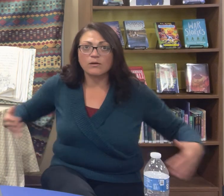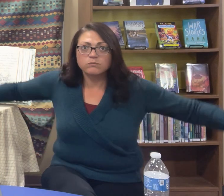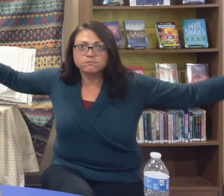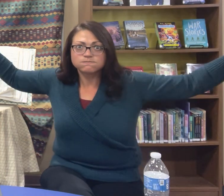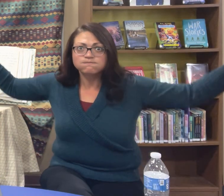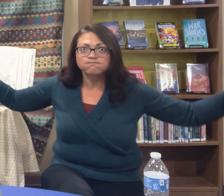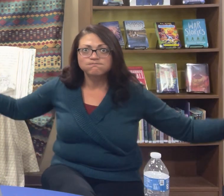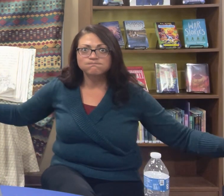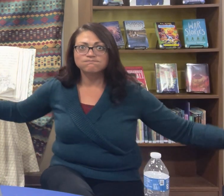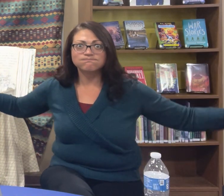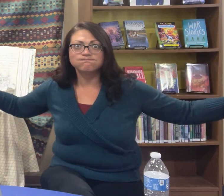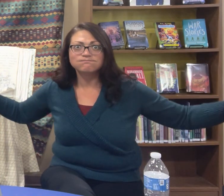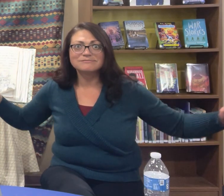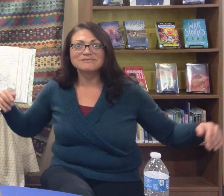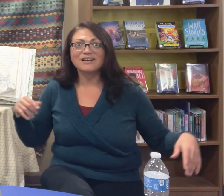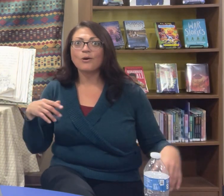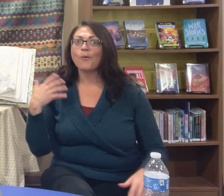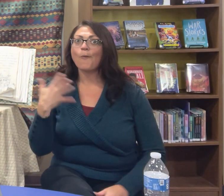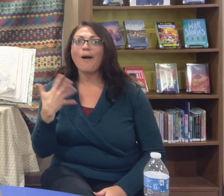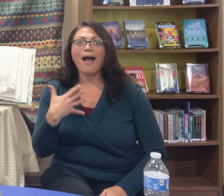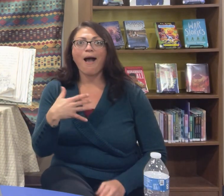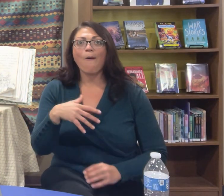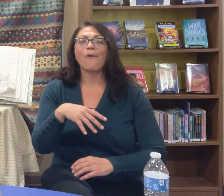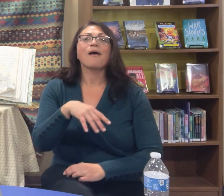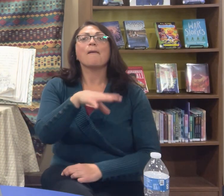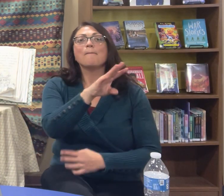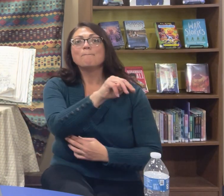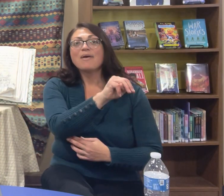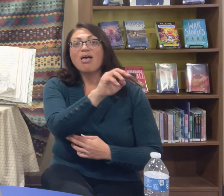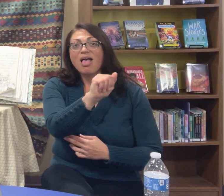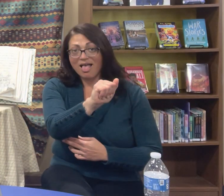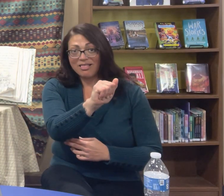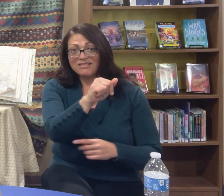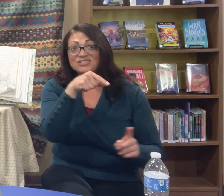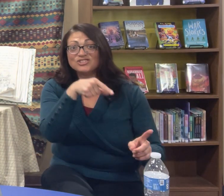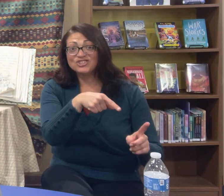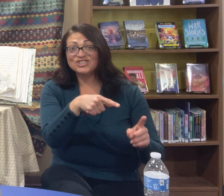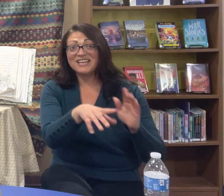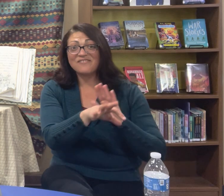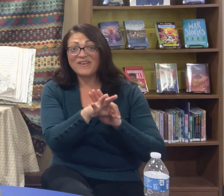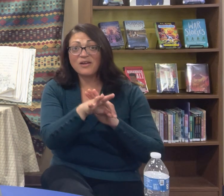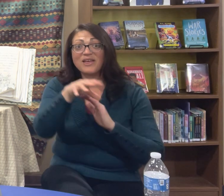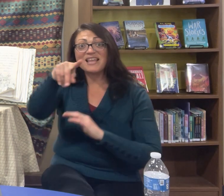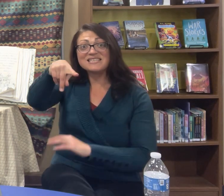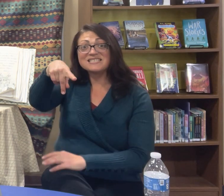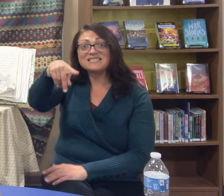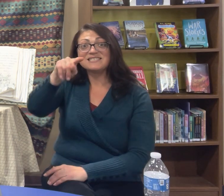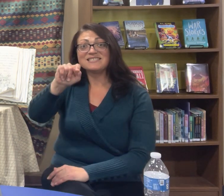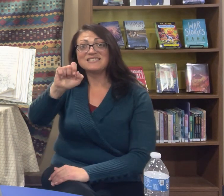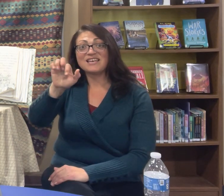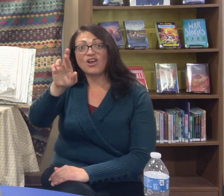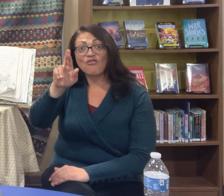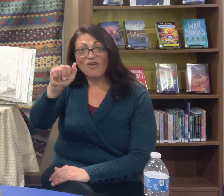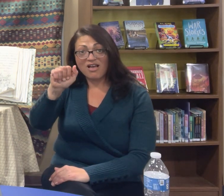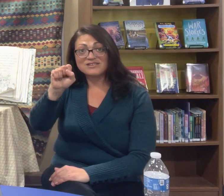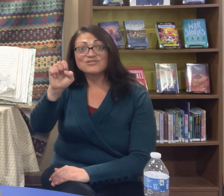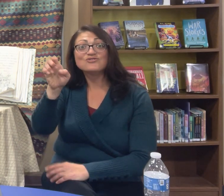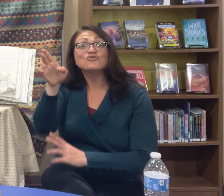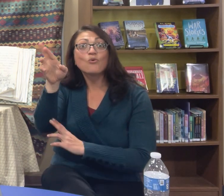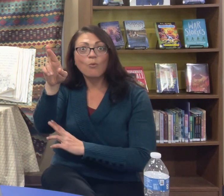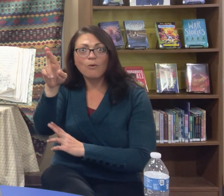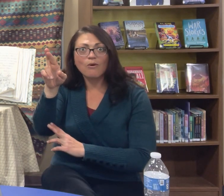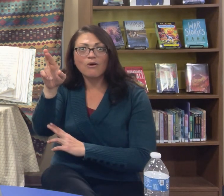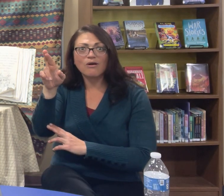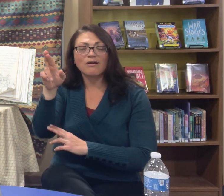Mary had unearthed a prehistoric flying reptile. It was called a pterosaur. Around the